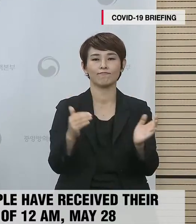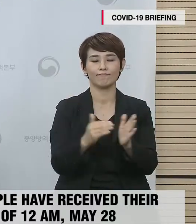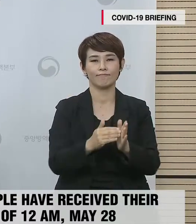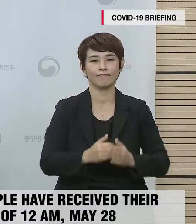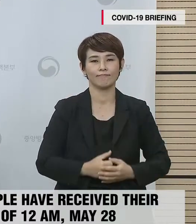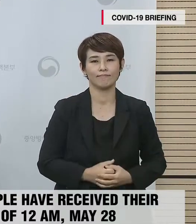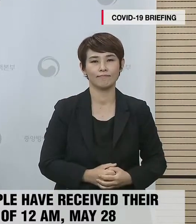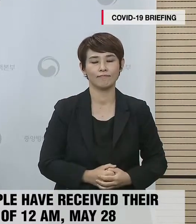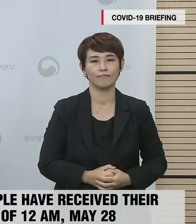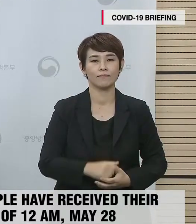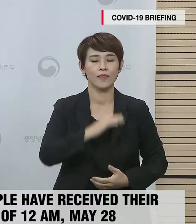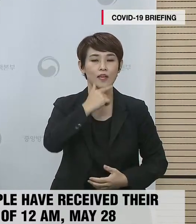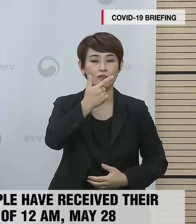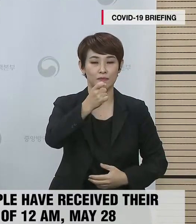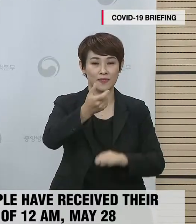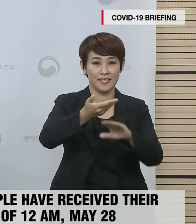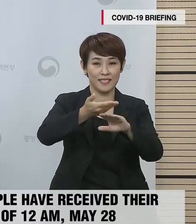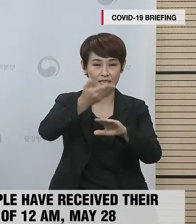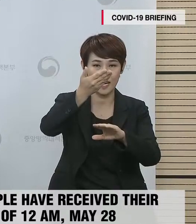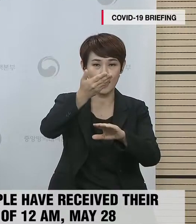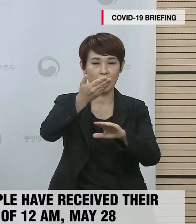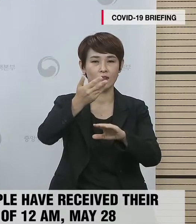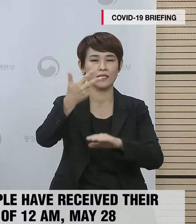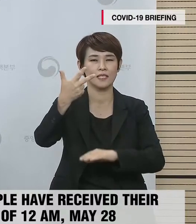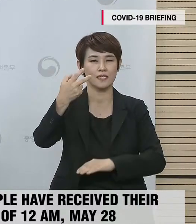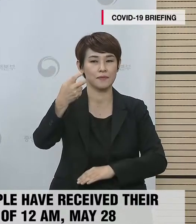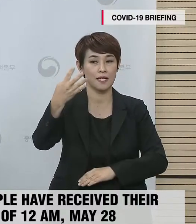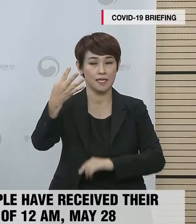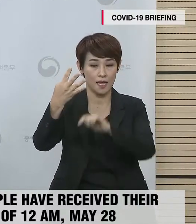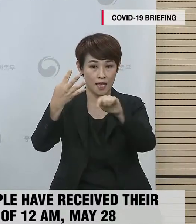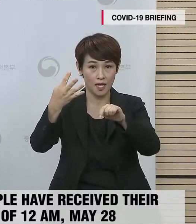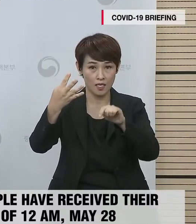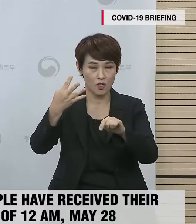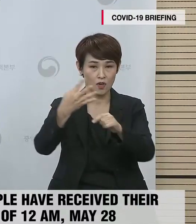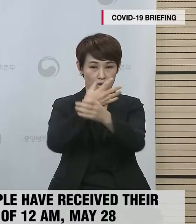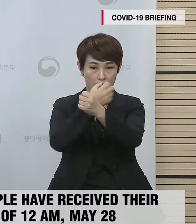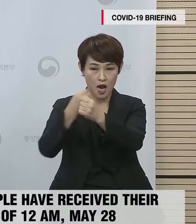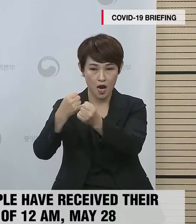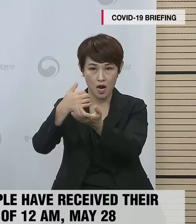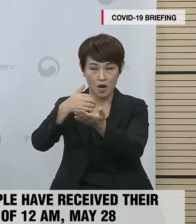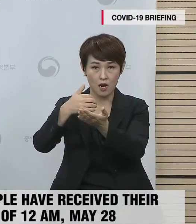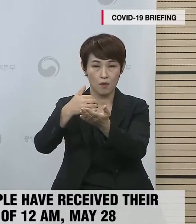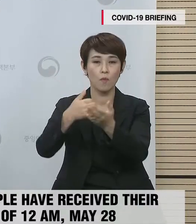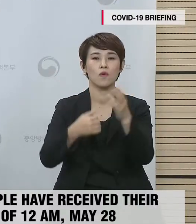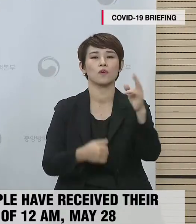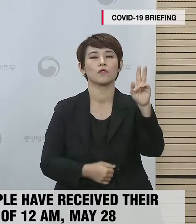finished the AstraZeneca vaccine bookings for about